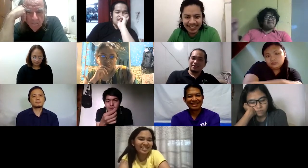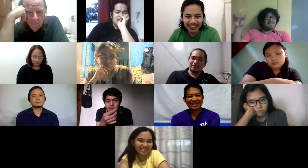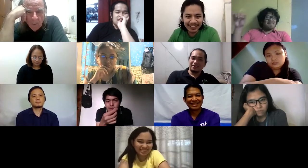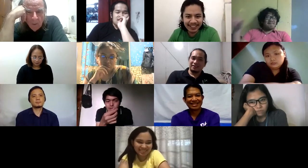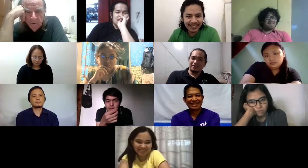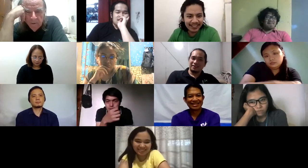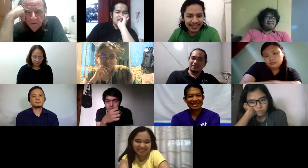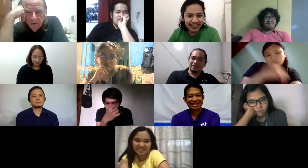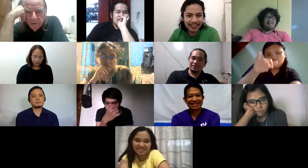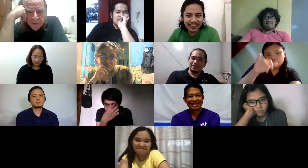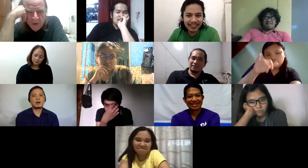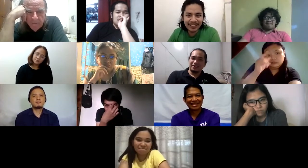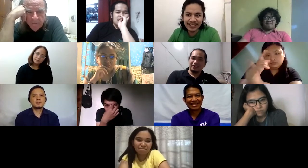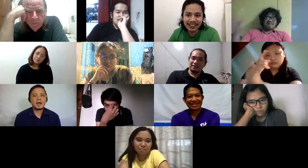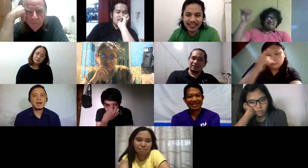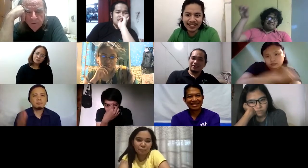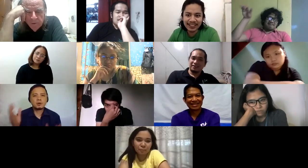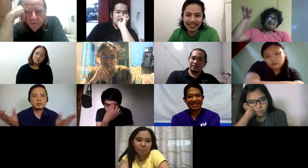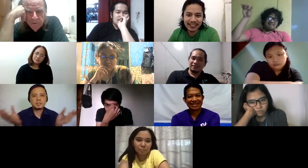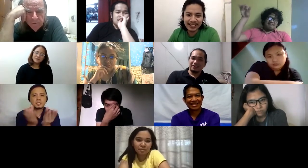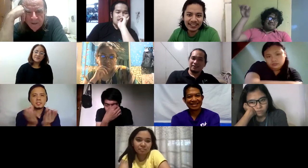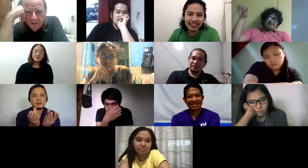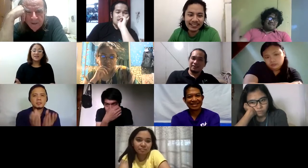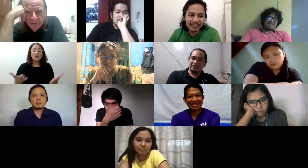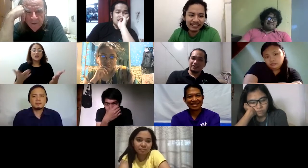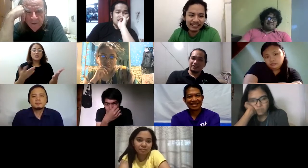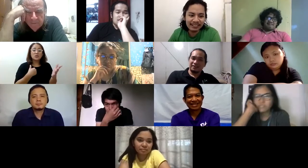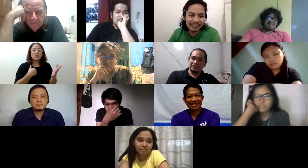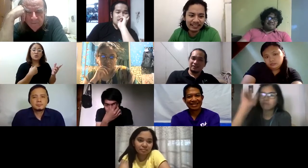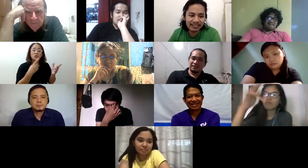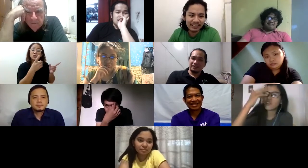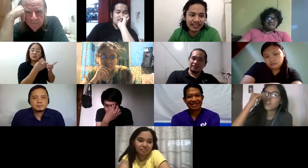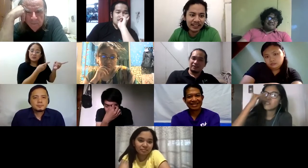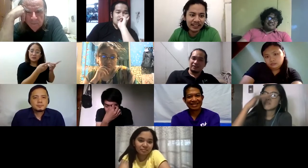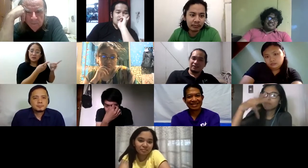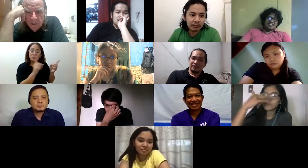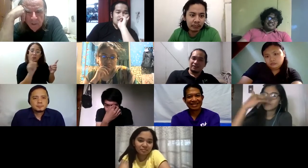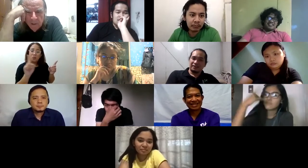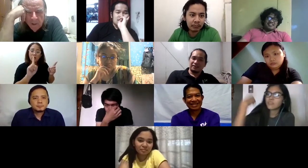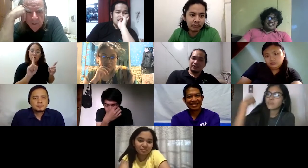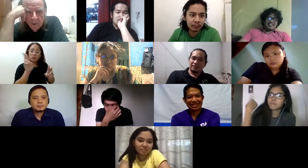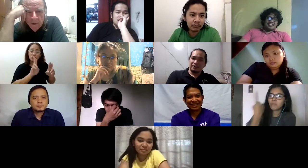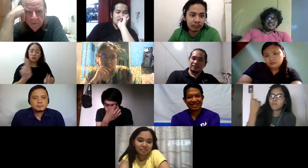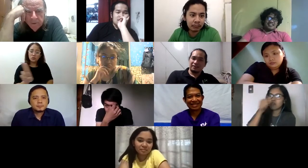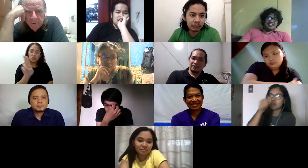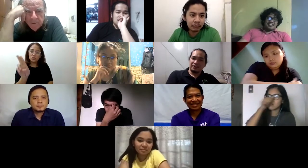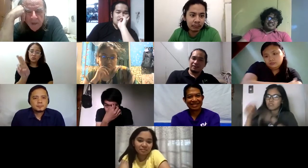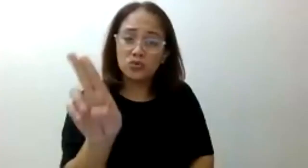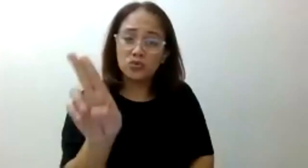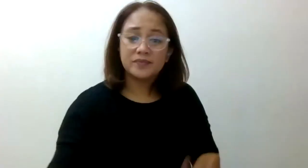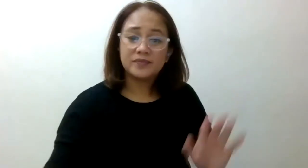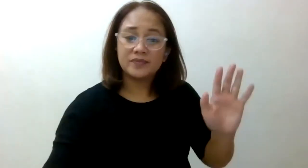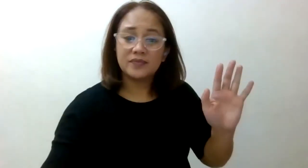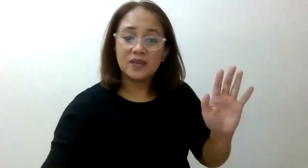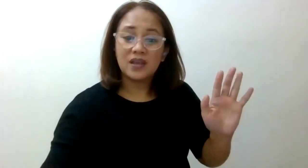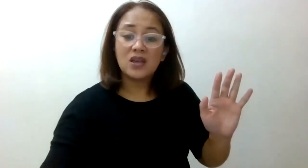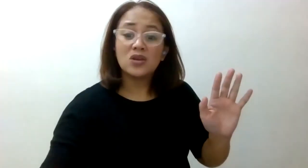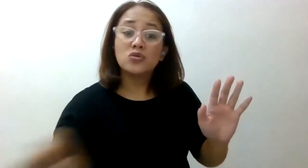Well, you're So having the describing what you handbook with the use. You're not. dictionary together. No. Well, you're describing what you use. You're not